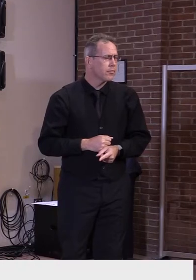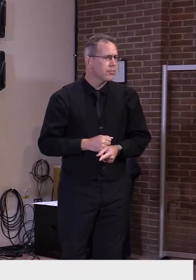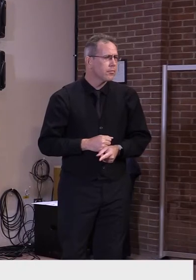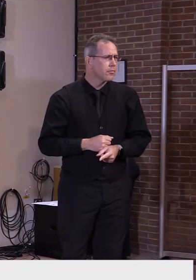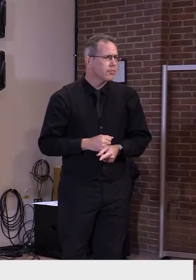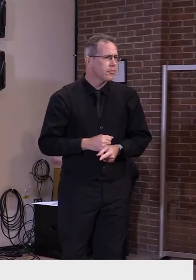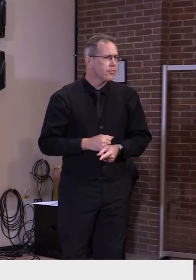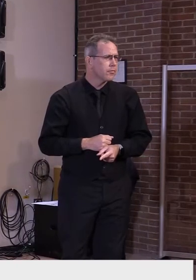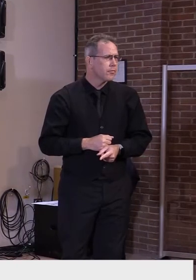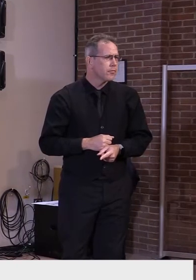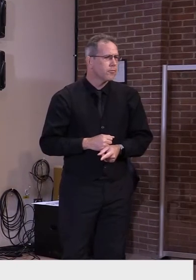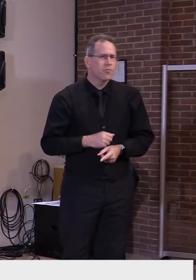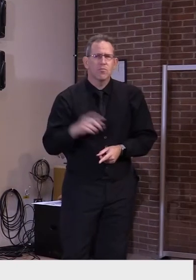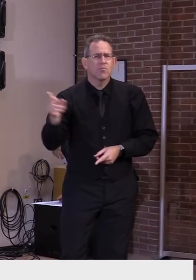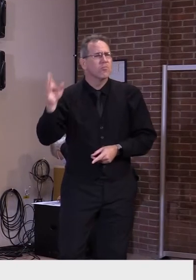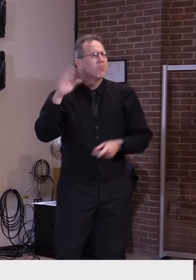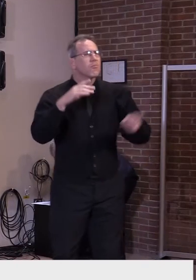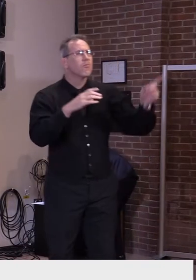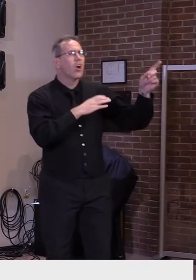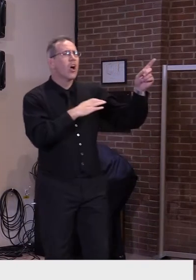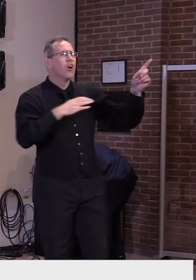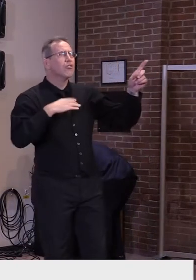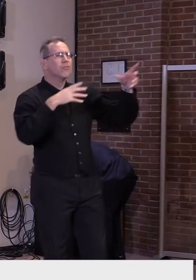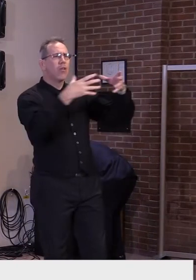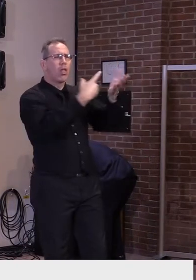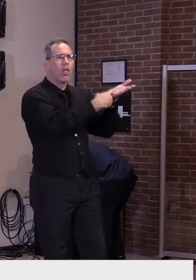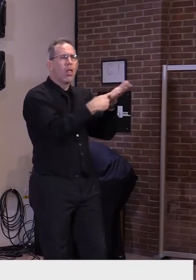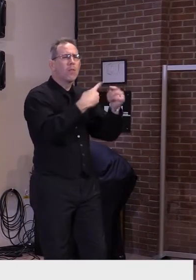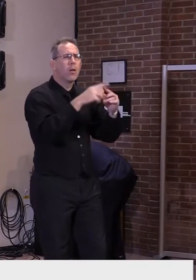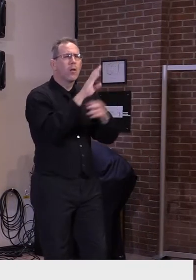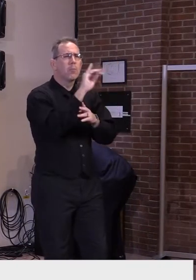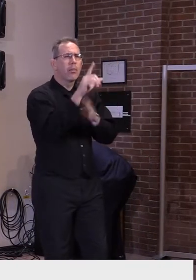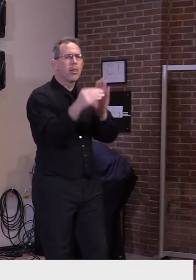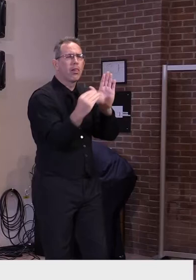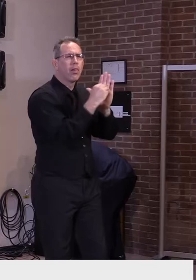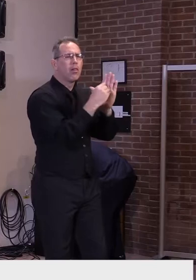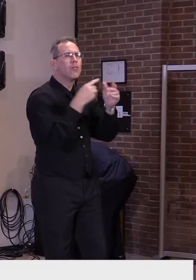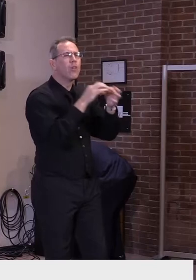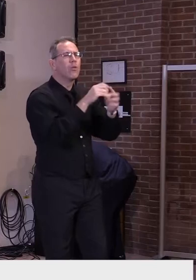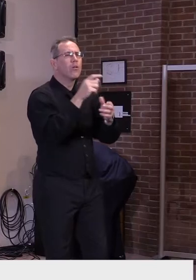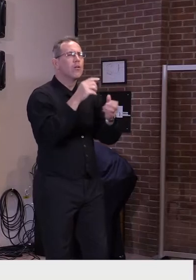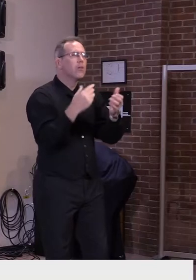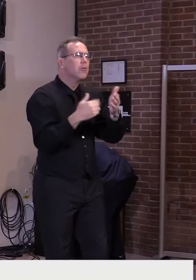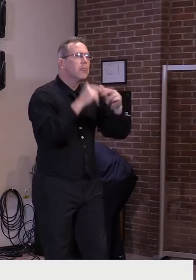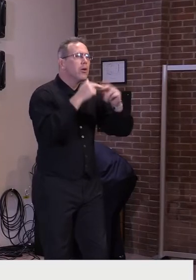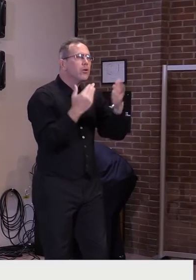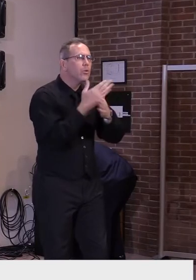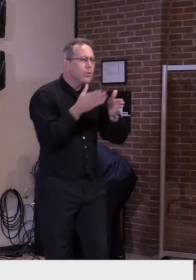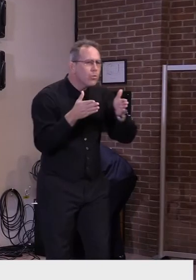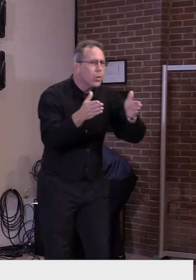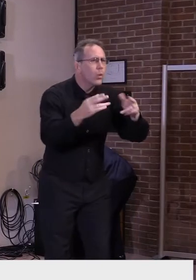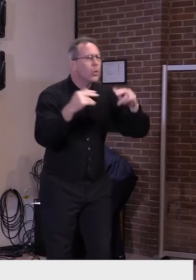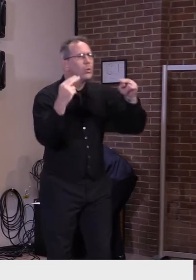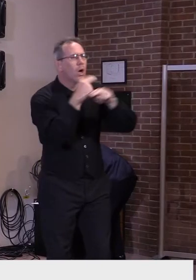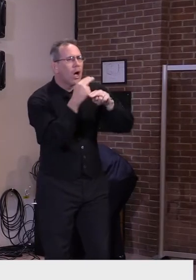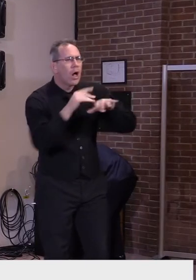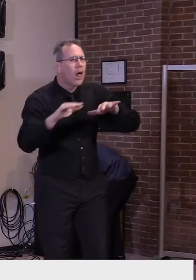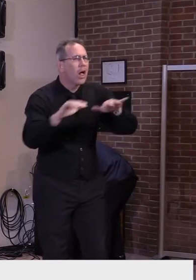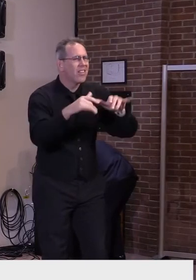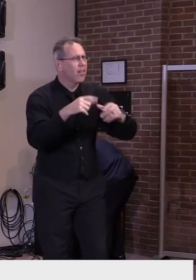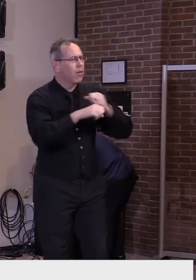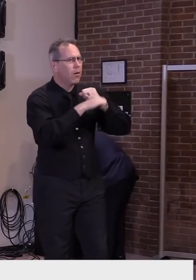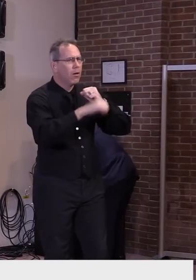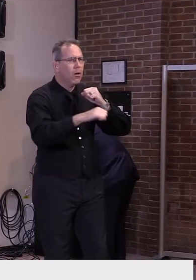hoping that the funding would come sooner? Yeah, I don't think it's impacted us in terms of the